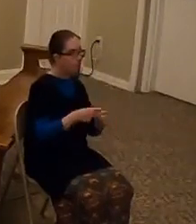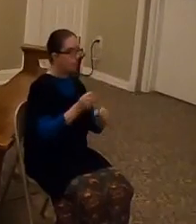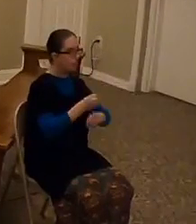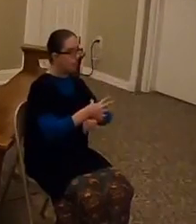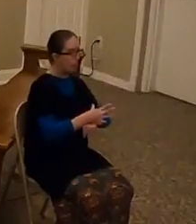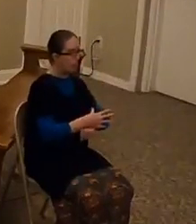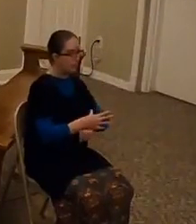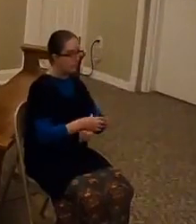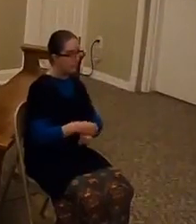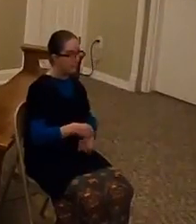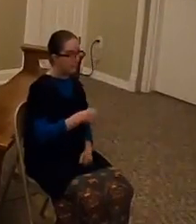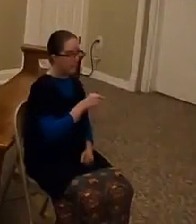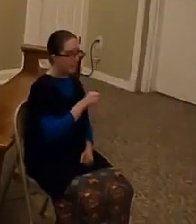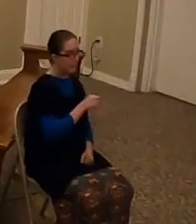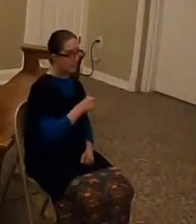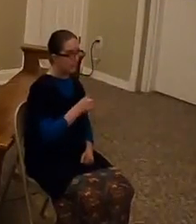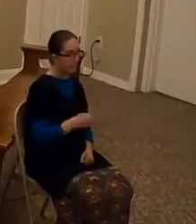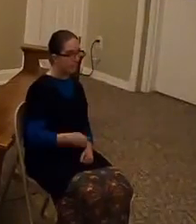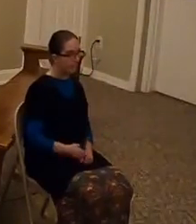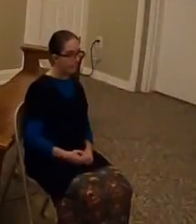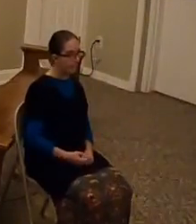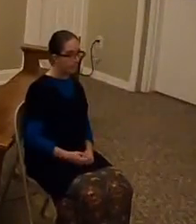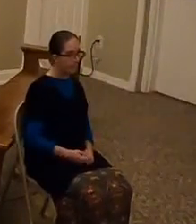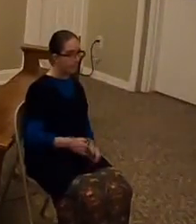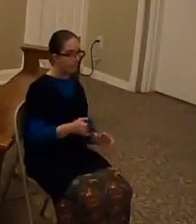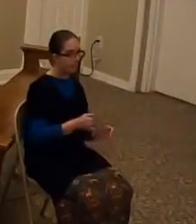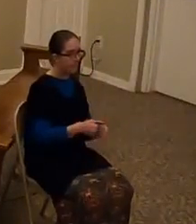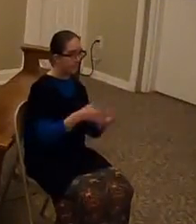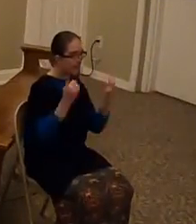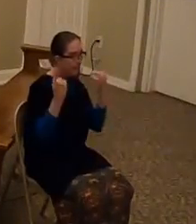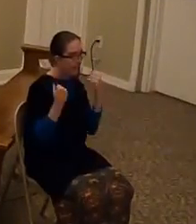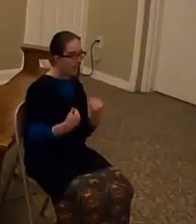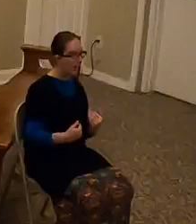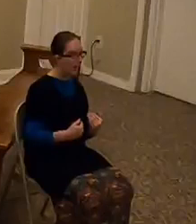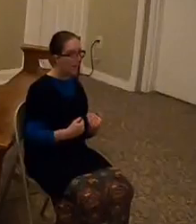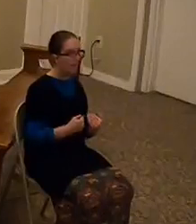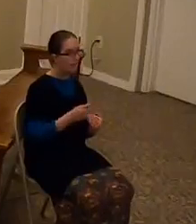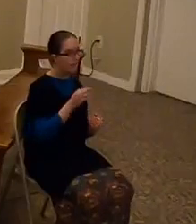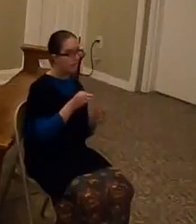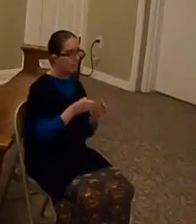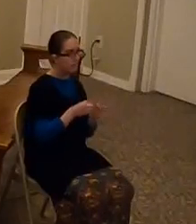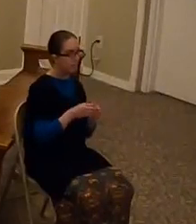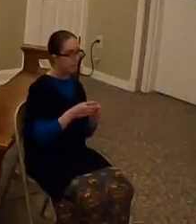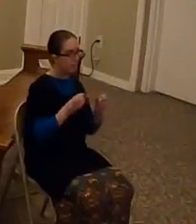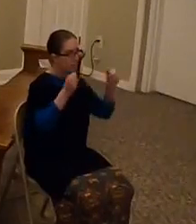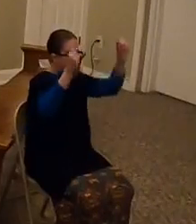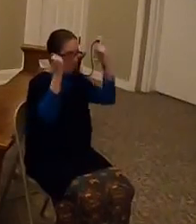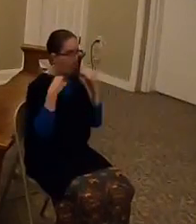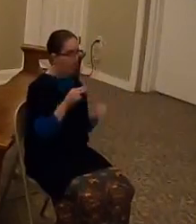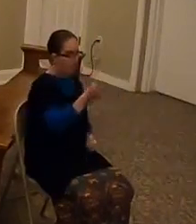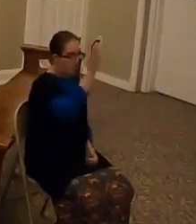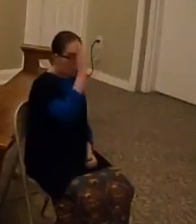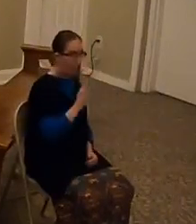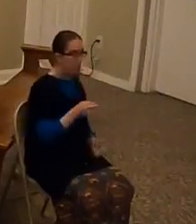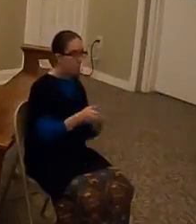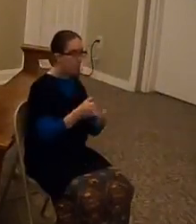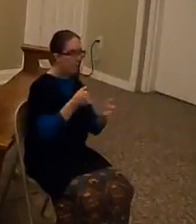it. Period. Right. Amen. It's got to have the power of God on the inside before it can happen. Now,